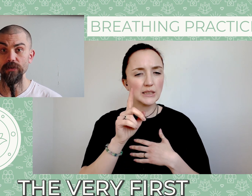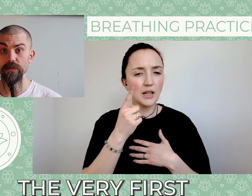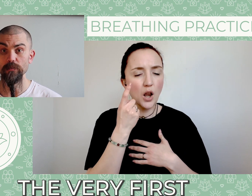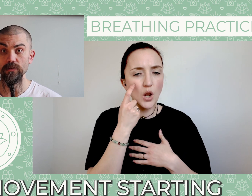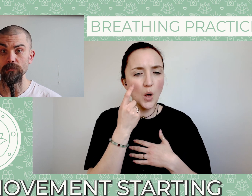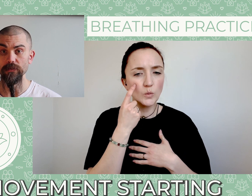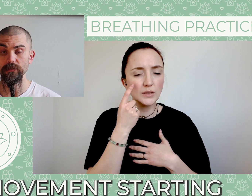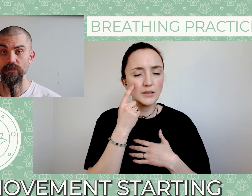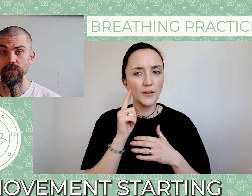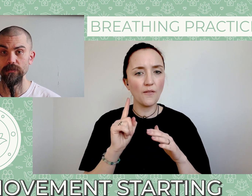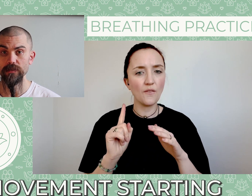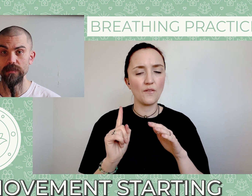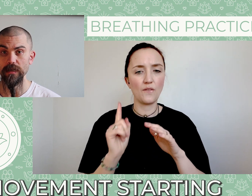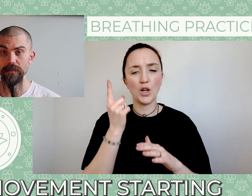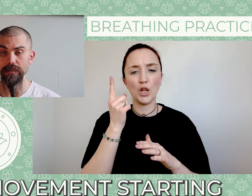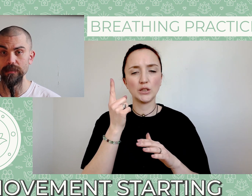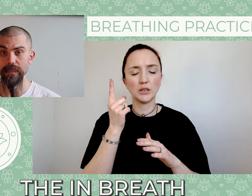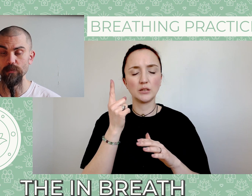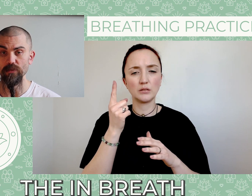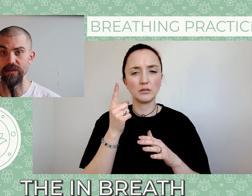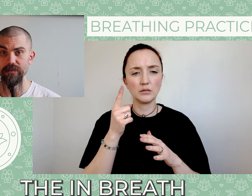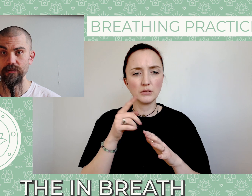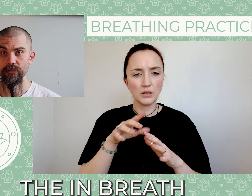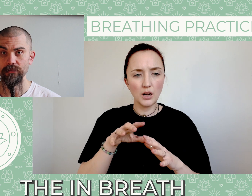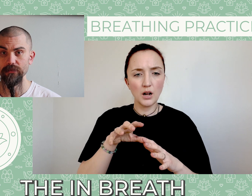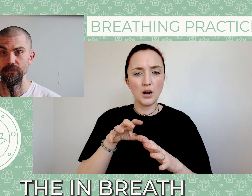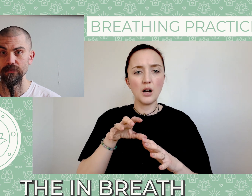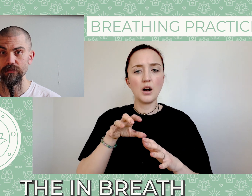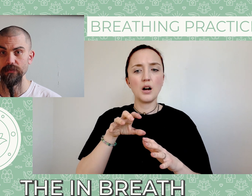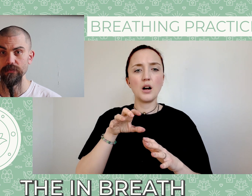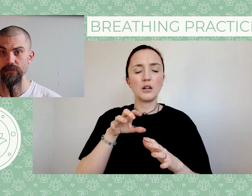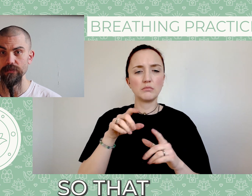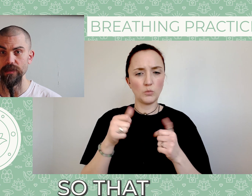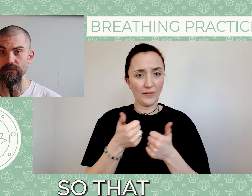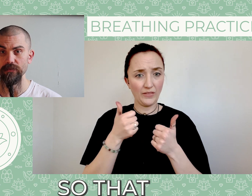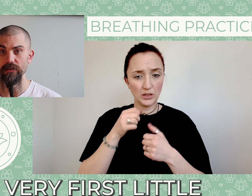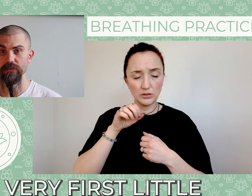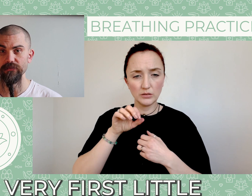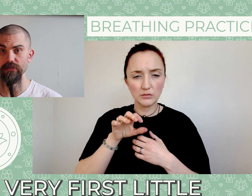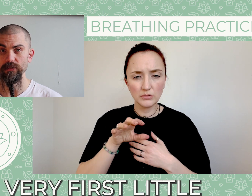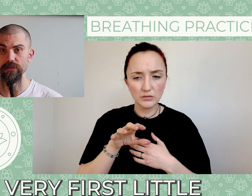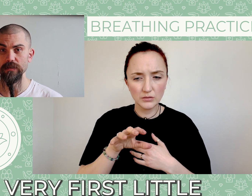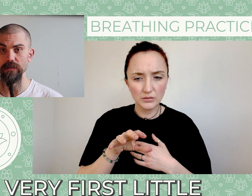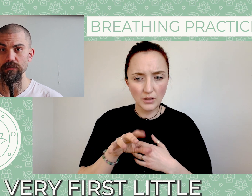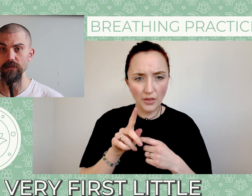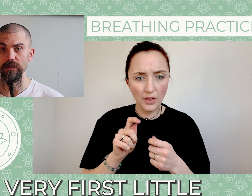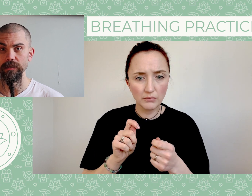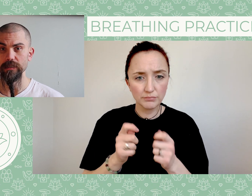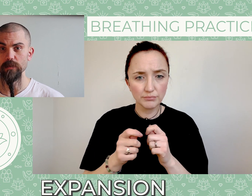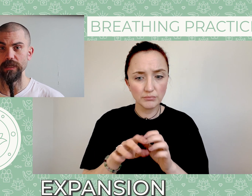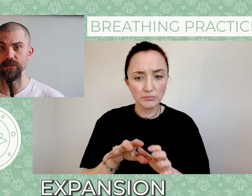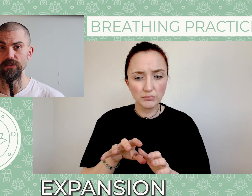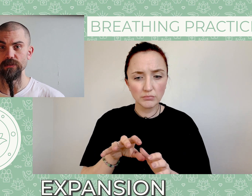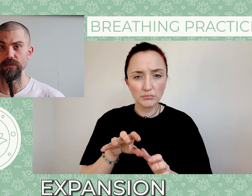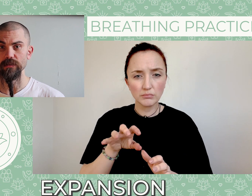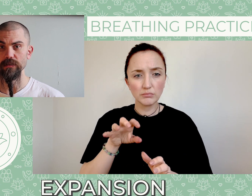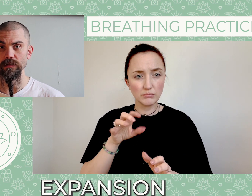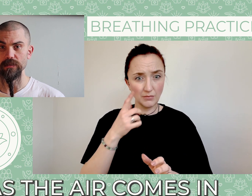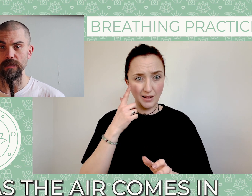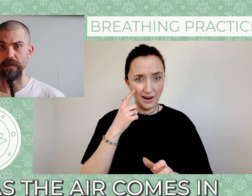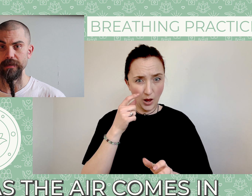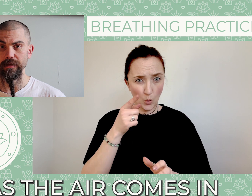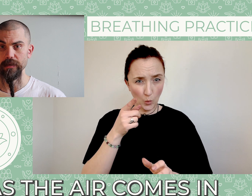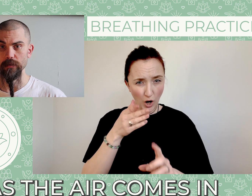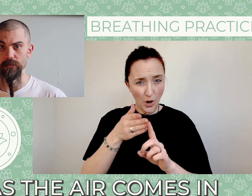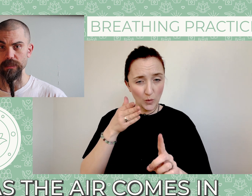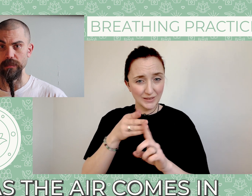very first movement, starting the in-breath. So that very first little expansion